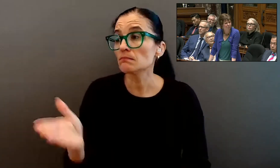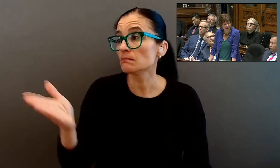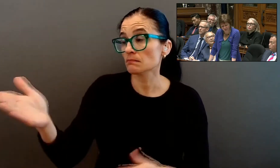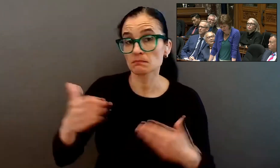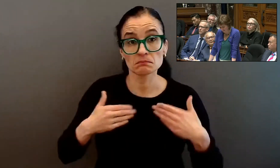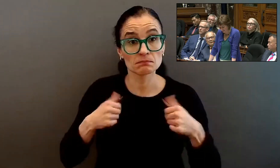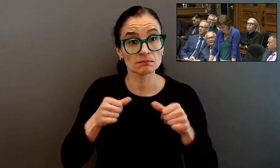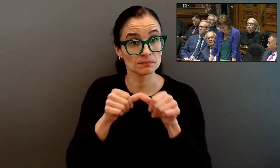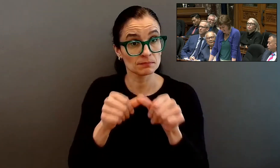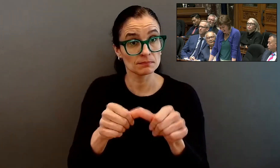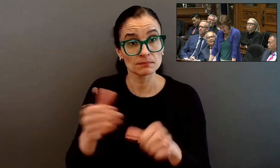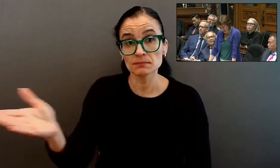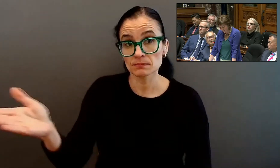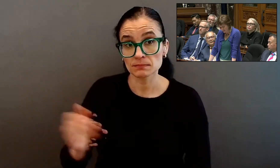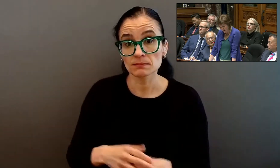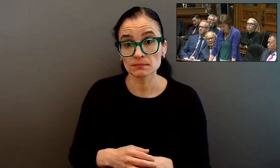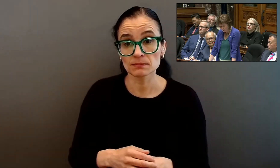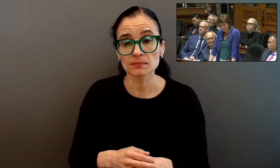Thank you, Mr. Speaker.